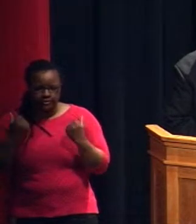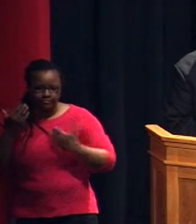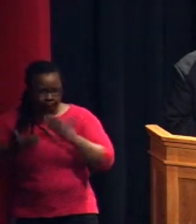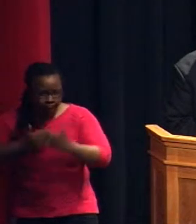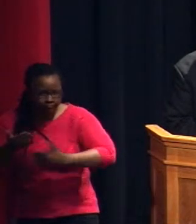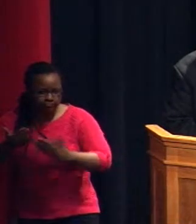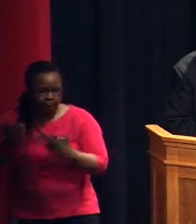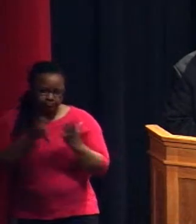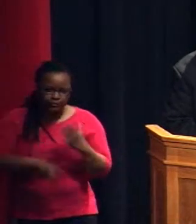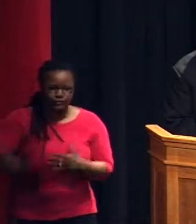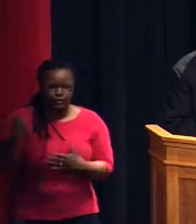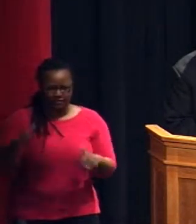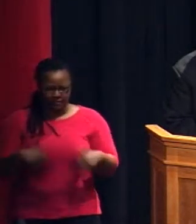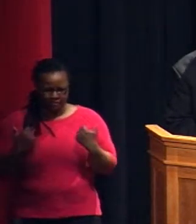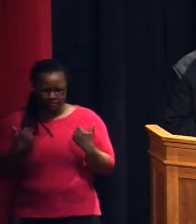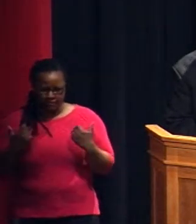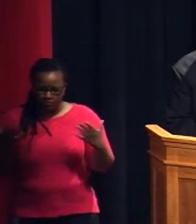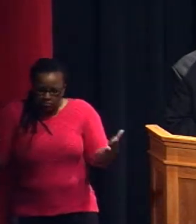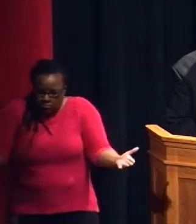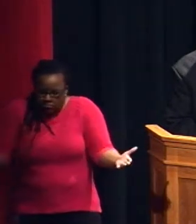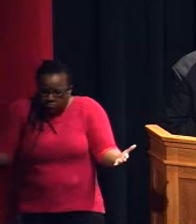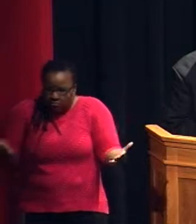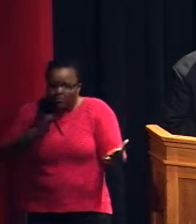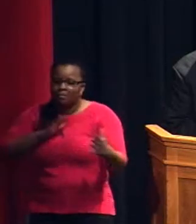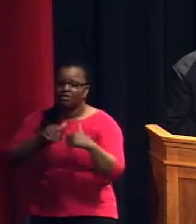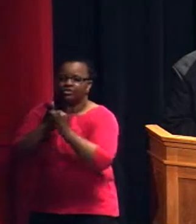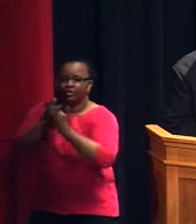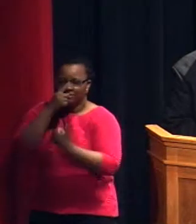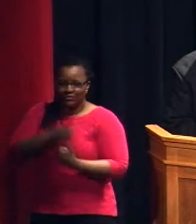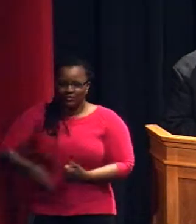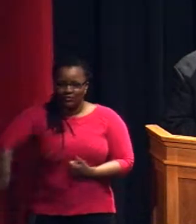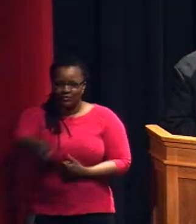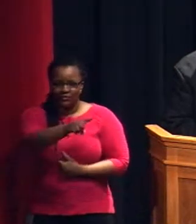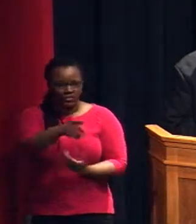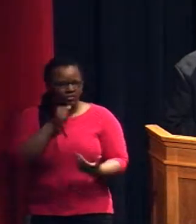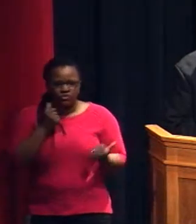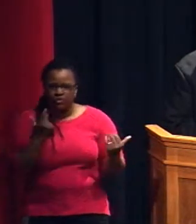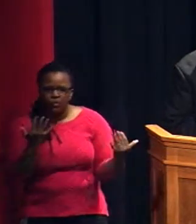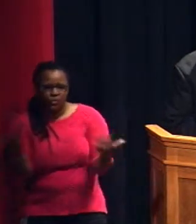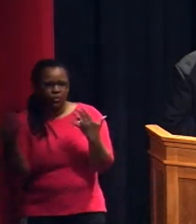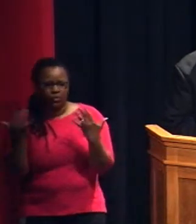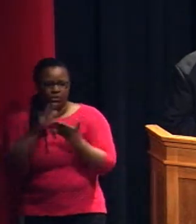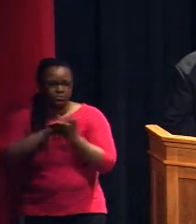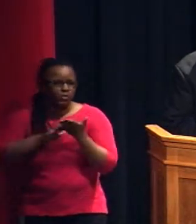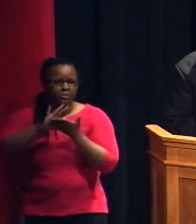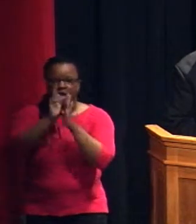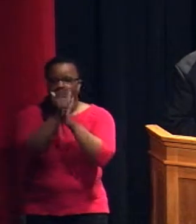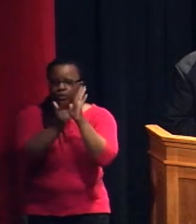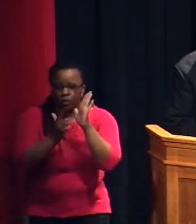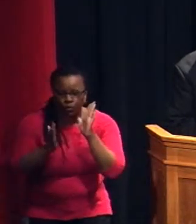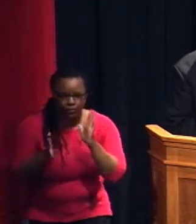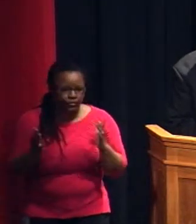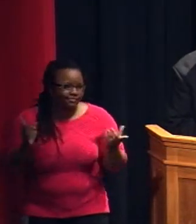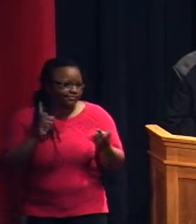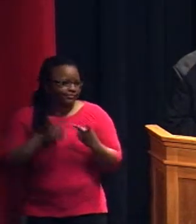have made it in some law office or a professor in a college somewhere or an